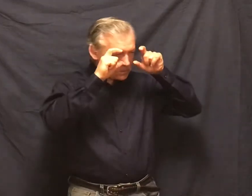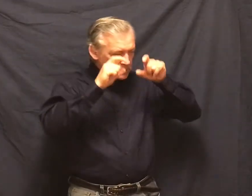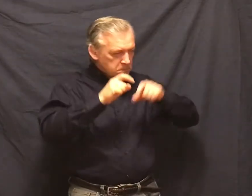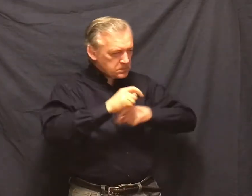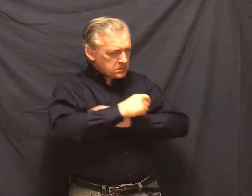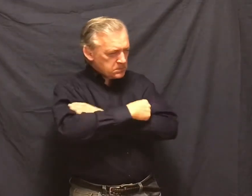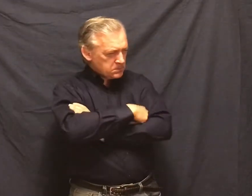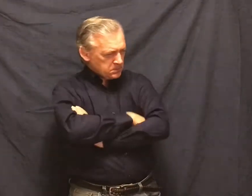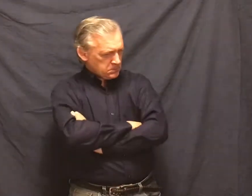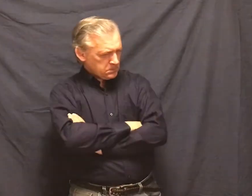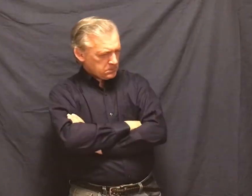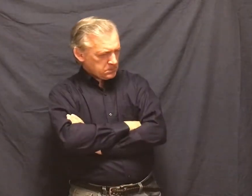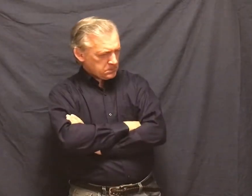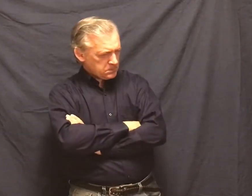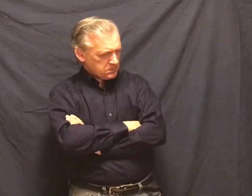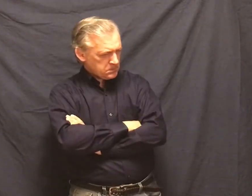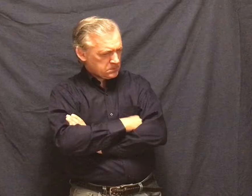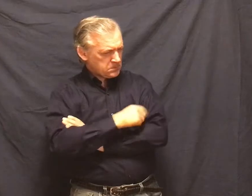Figuring? What's Candy figuring about?